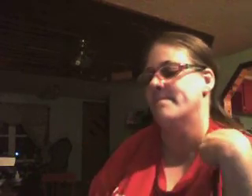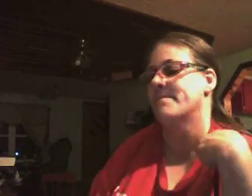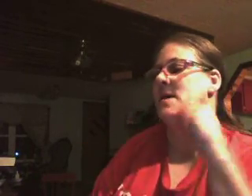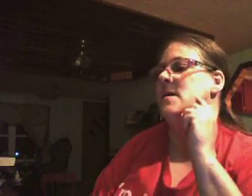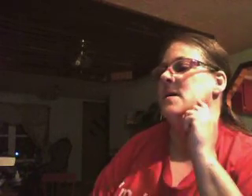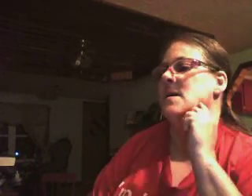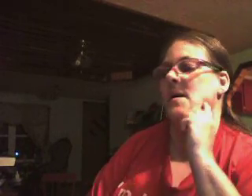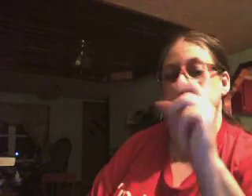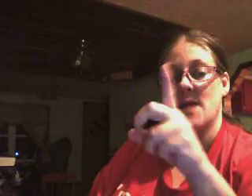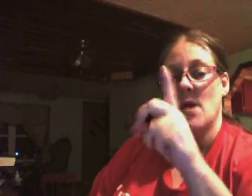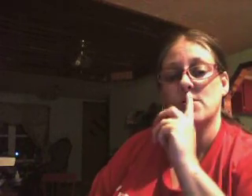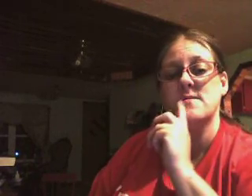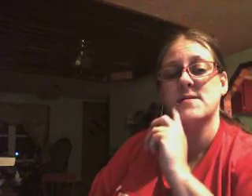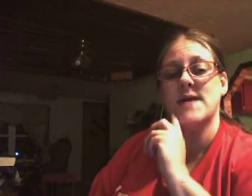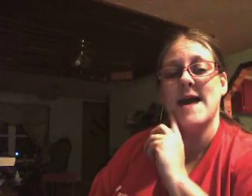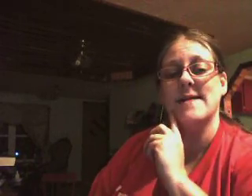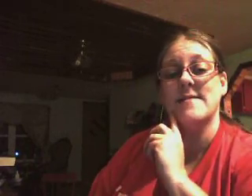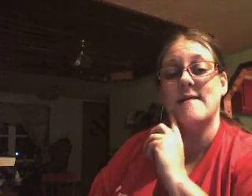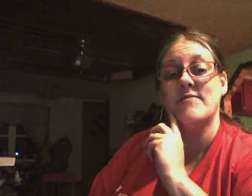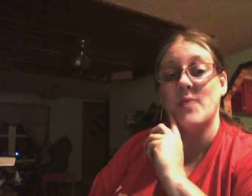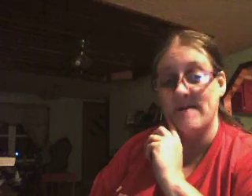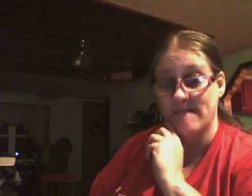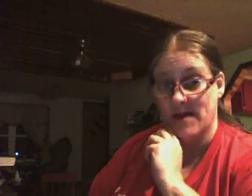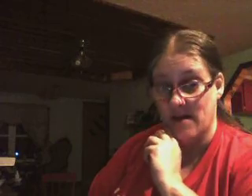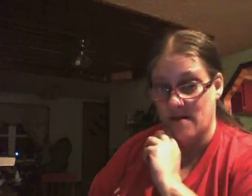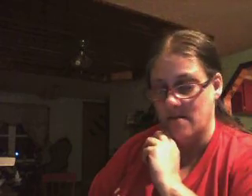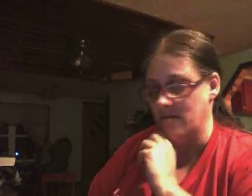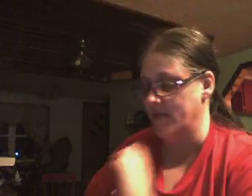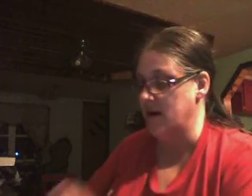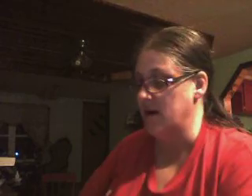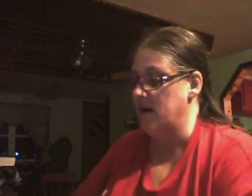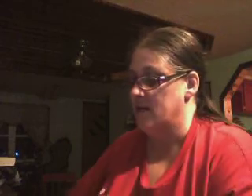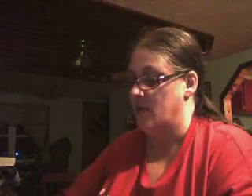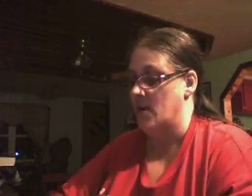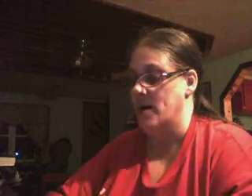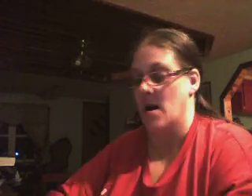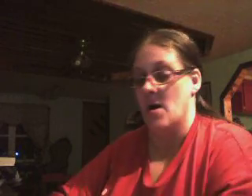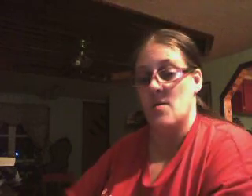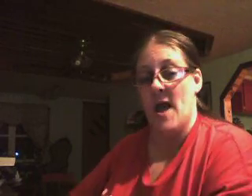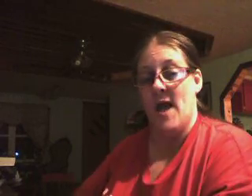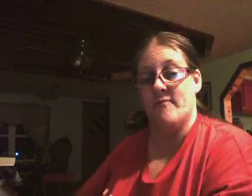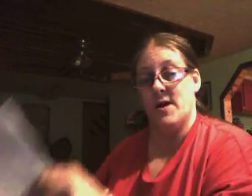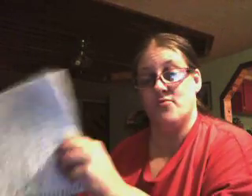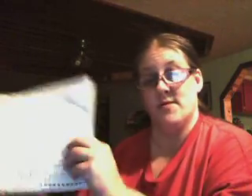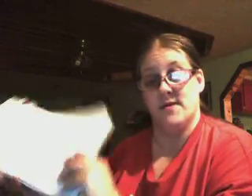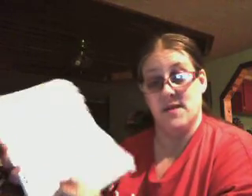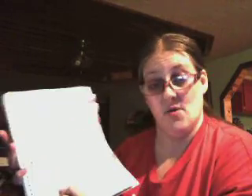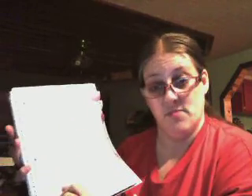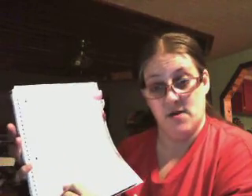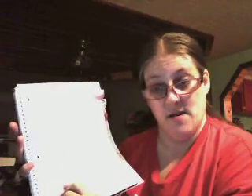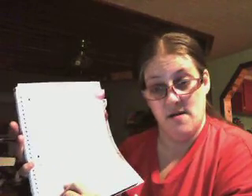up. Because it's our Tuesdays of the week video. So here we go. I have my trusty notebook